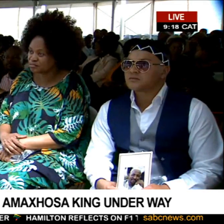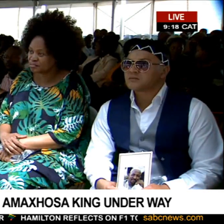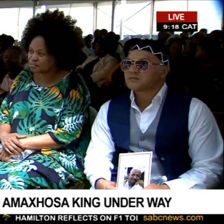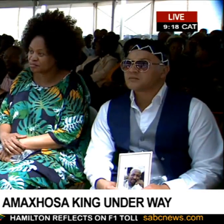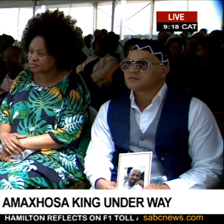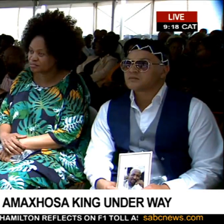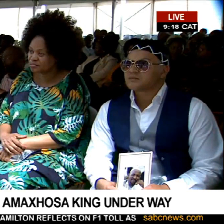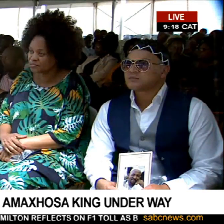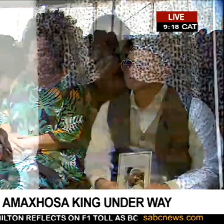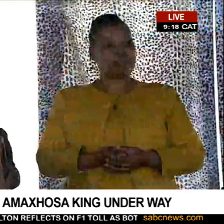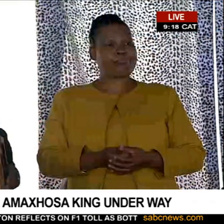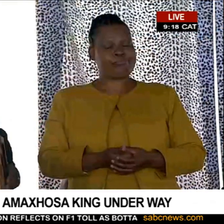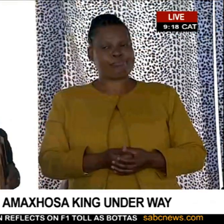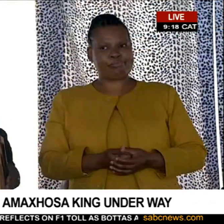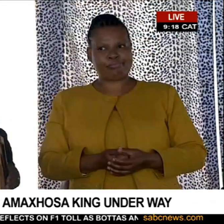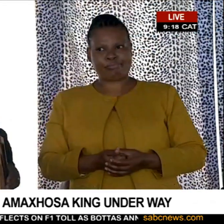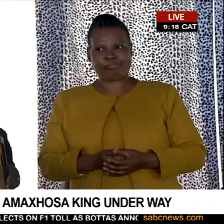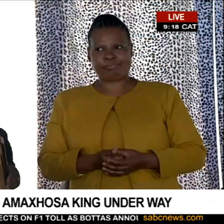samaXhosa sesinye sezizwe